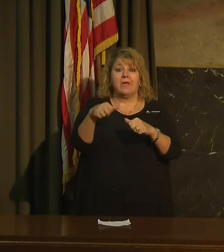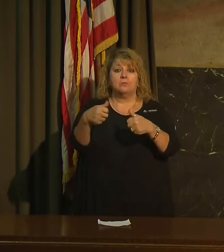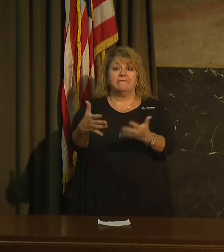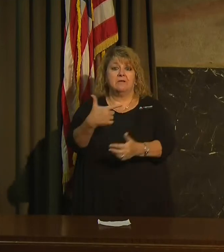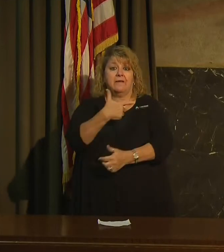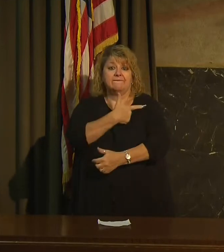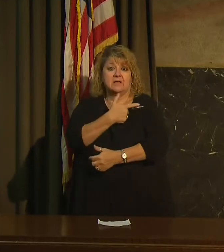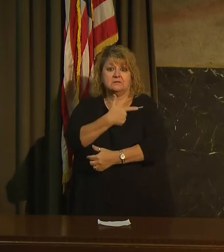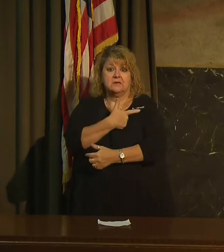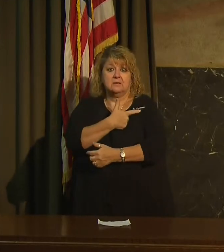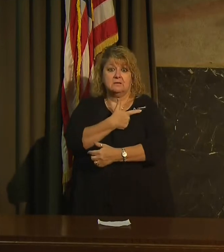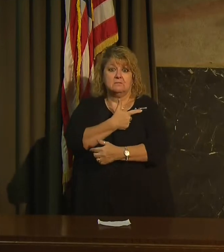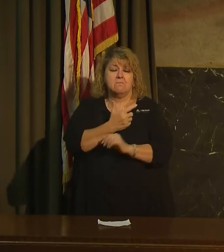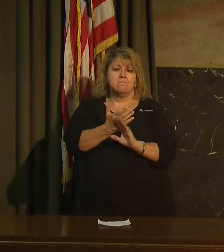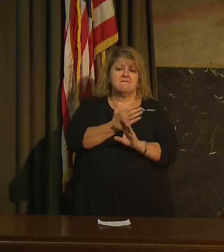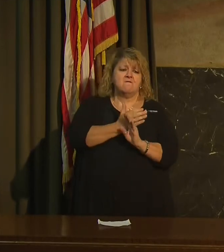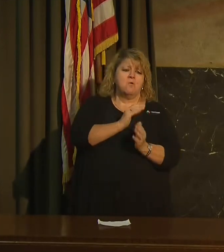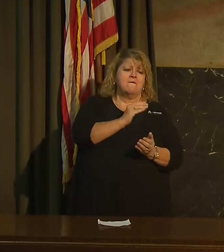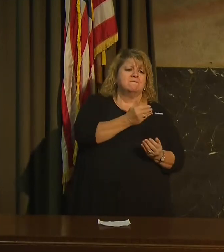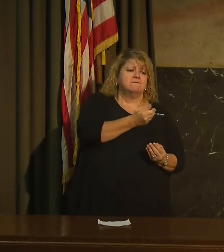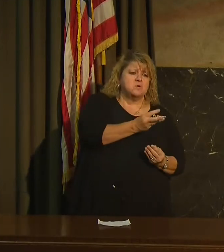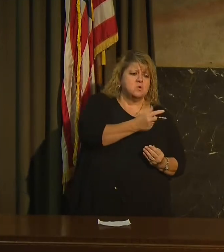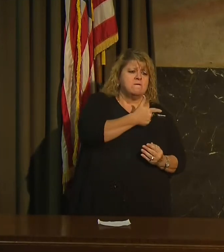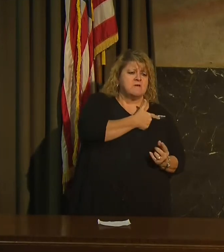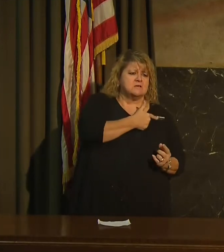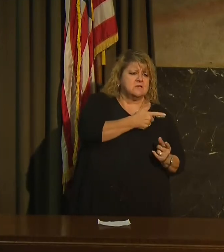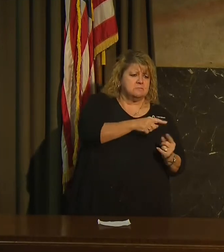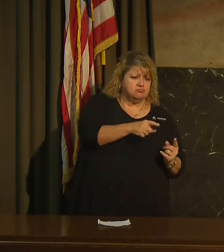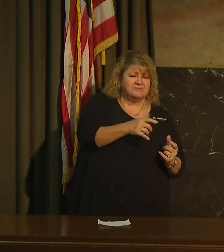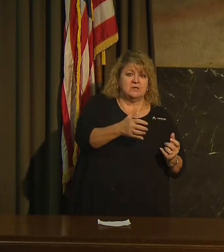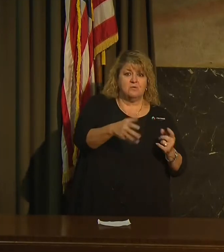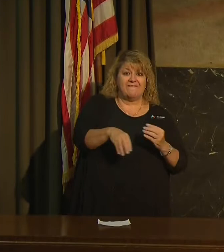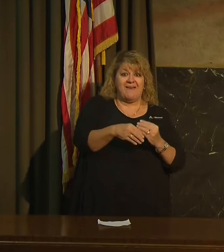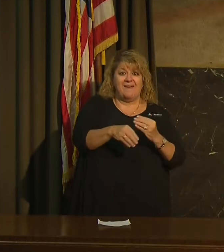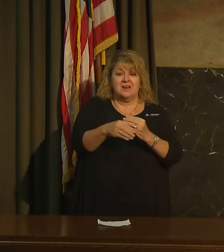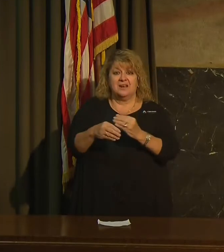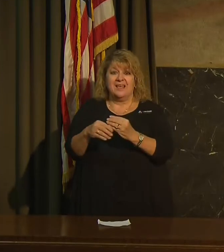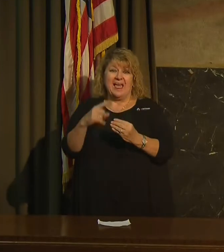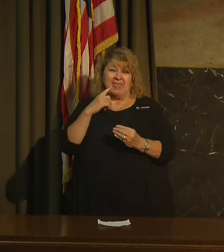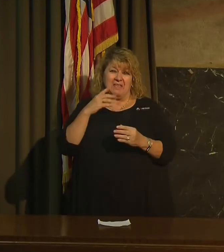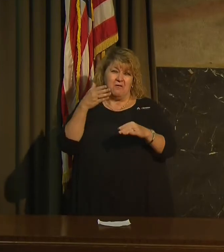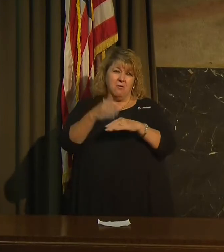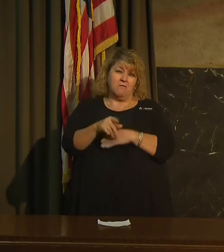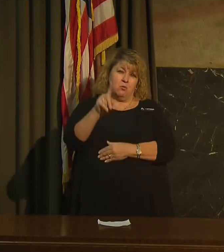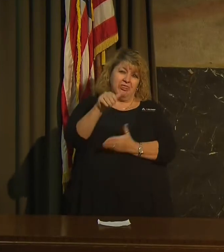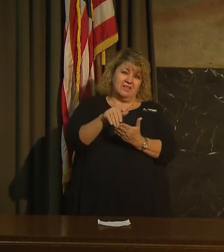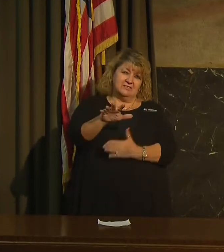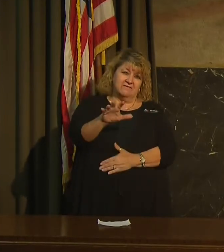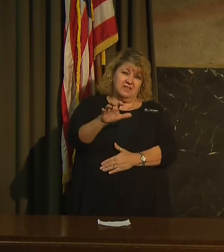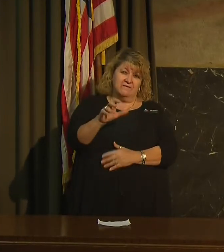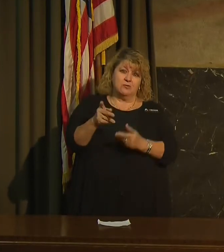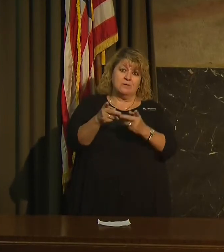state to actually administer the vaccine. I think that number is actually over 1,500 now.